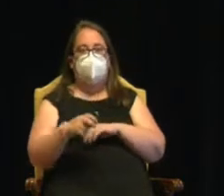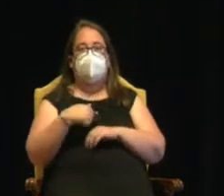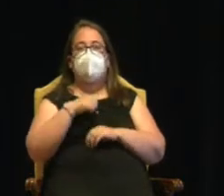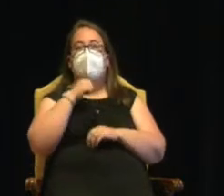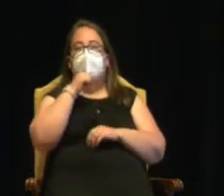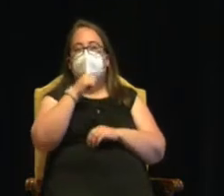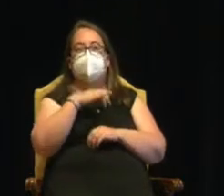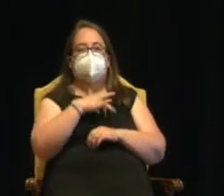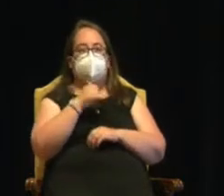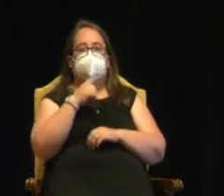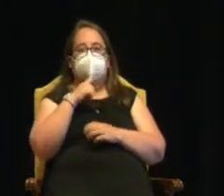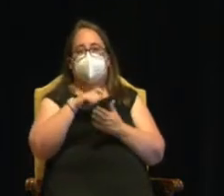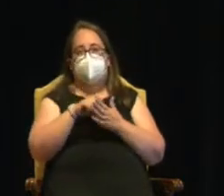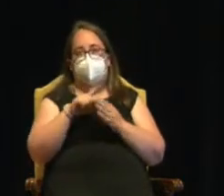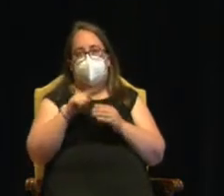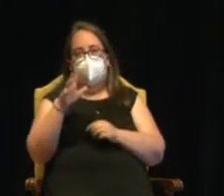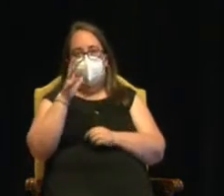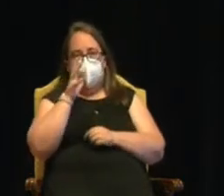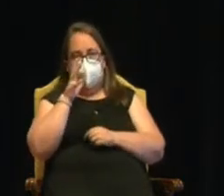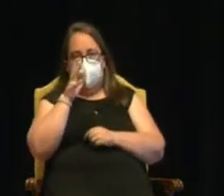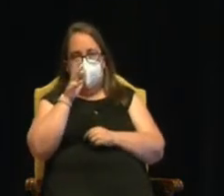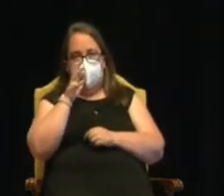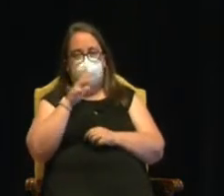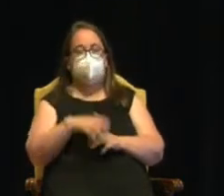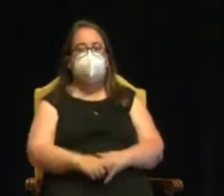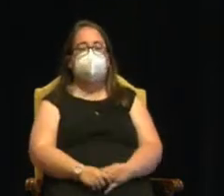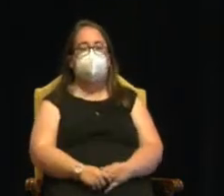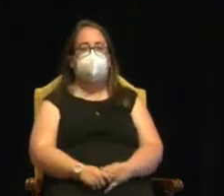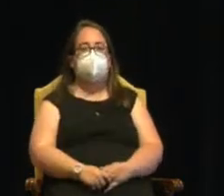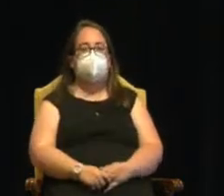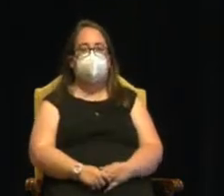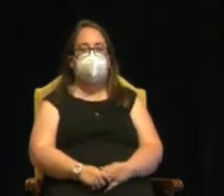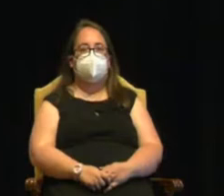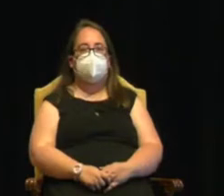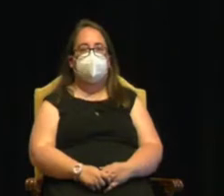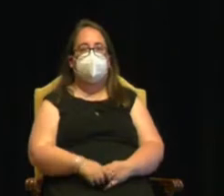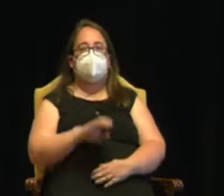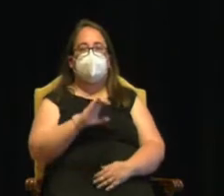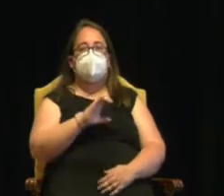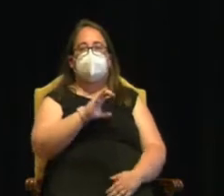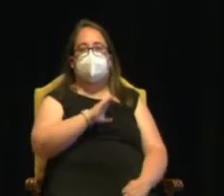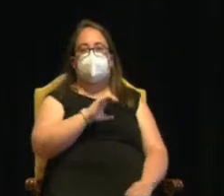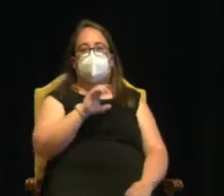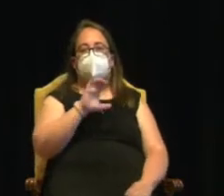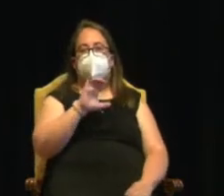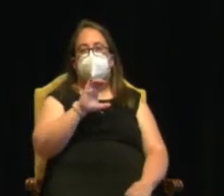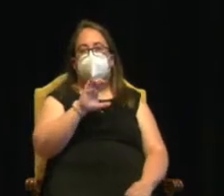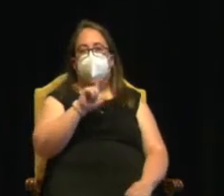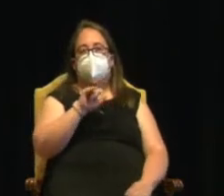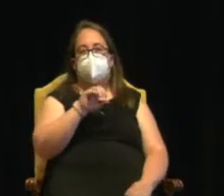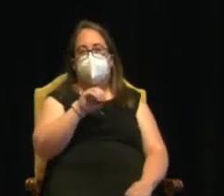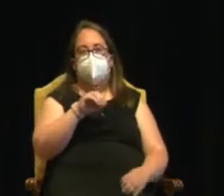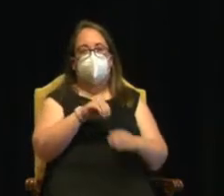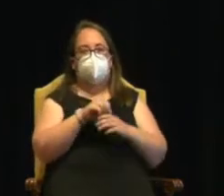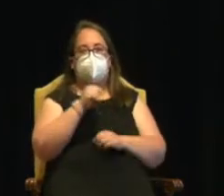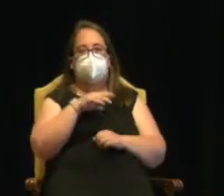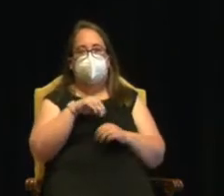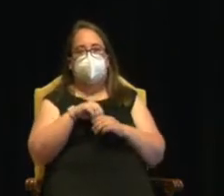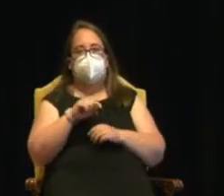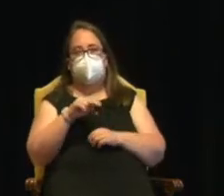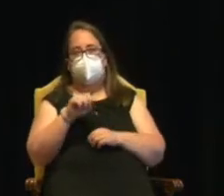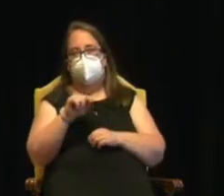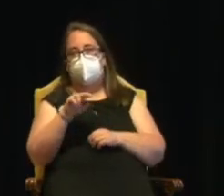was really writing about your mother. And certainly the character of Cleo in Lady in the Lake, to my